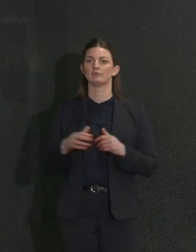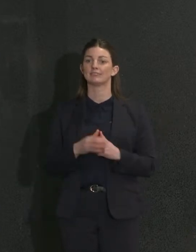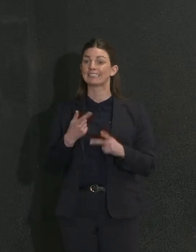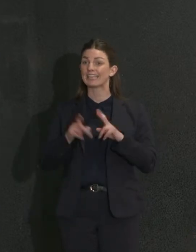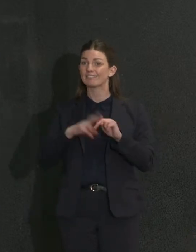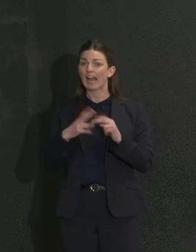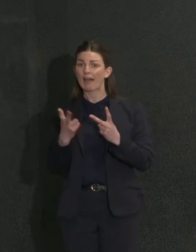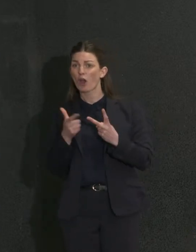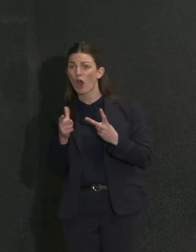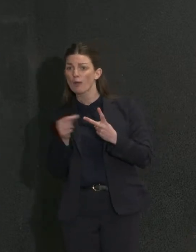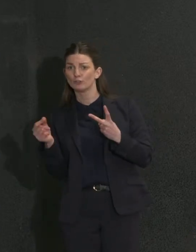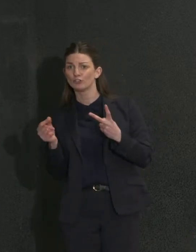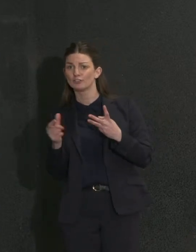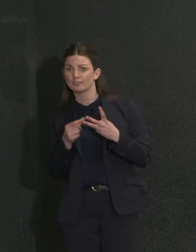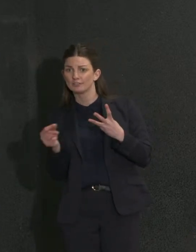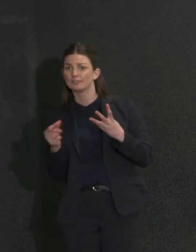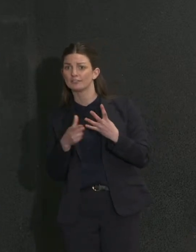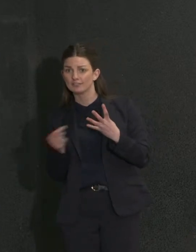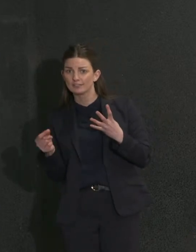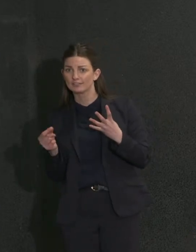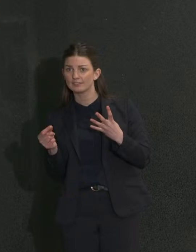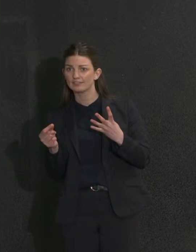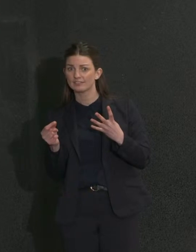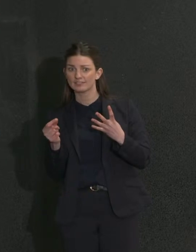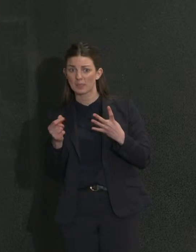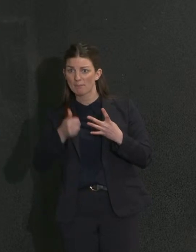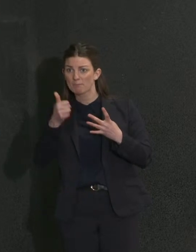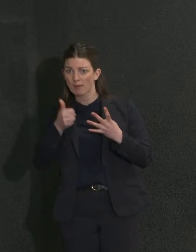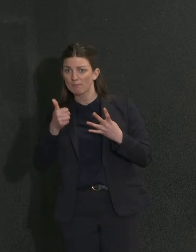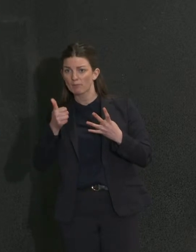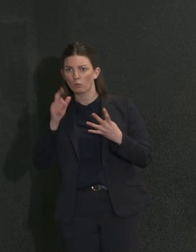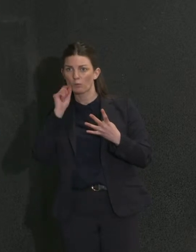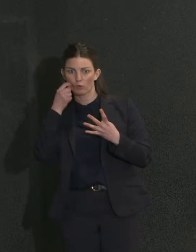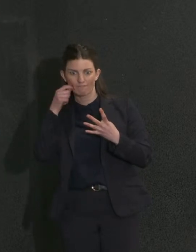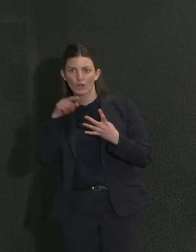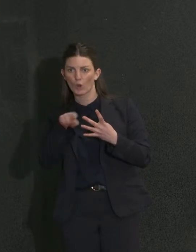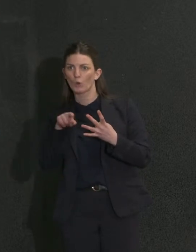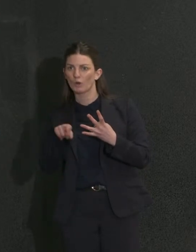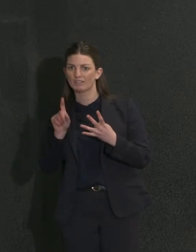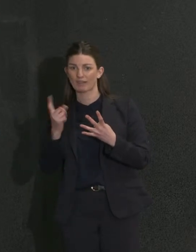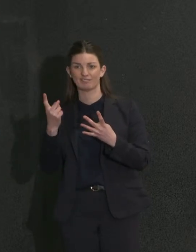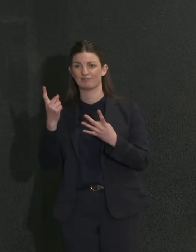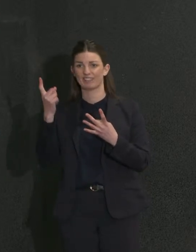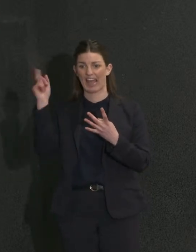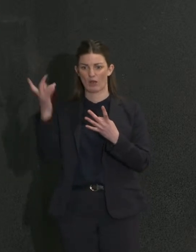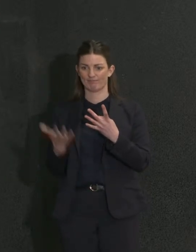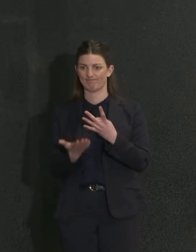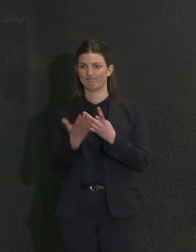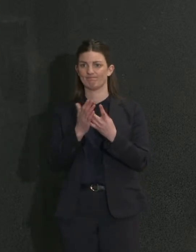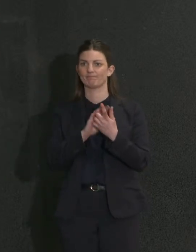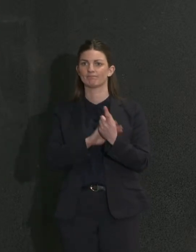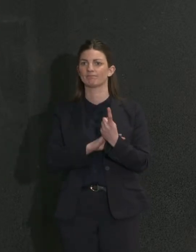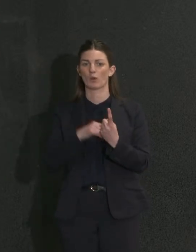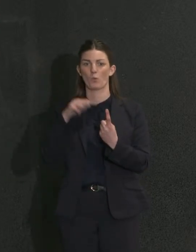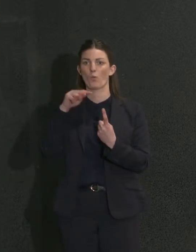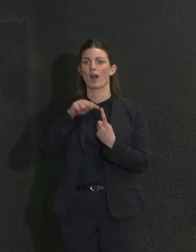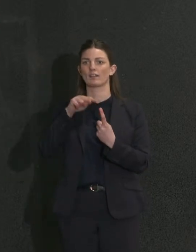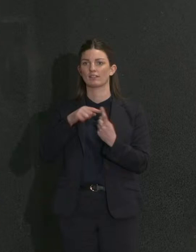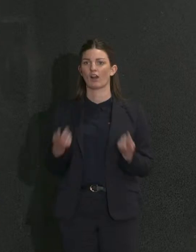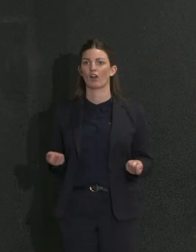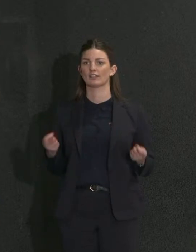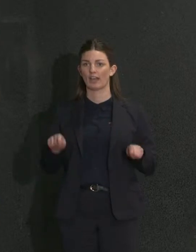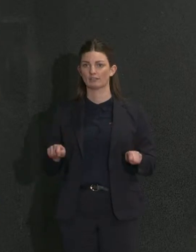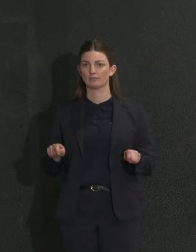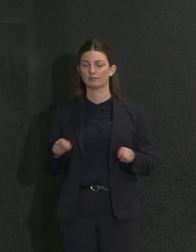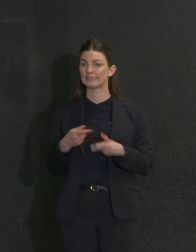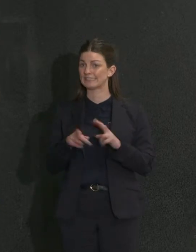use, another strategy to pursue, of course we would. And if you're unconvinced by me saying that to you,